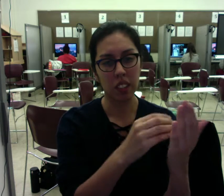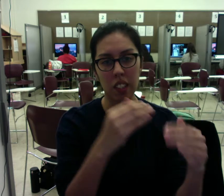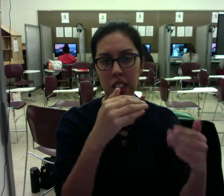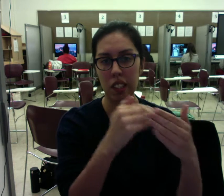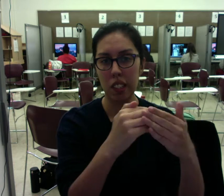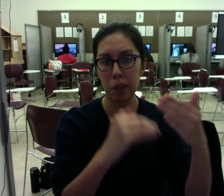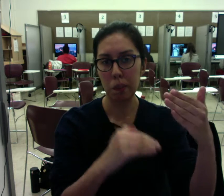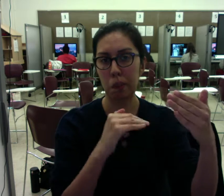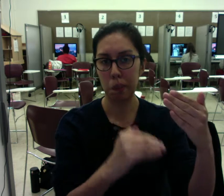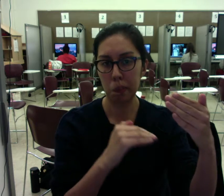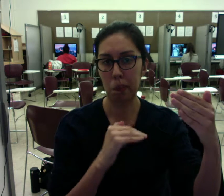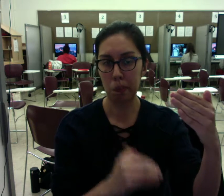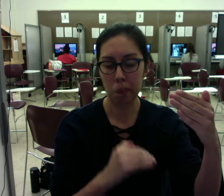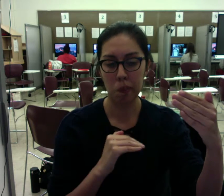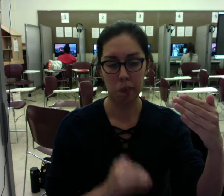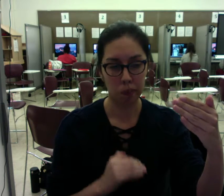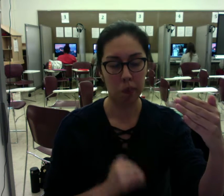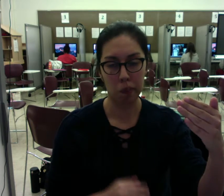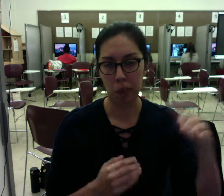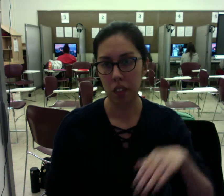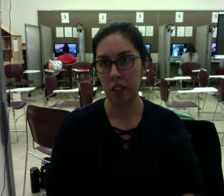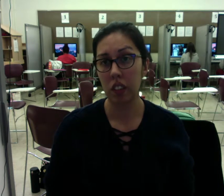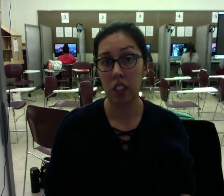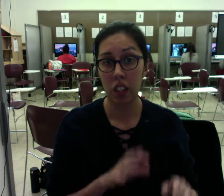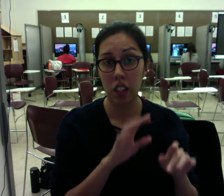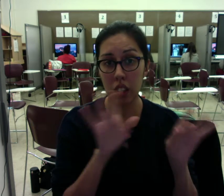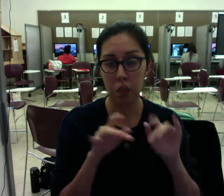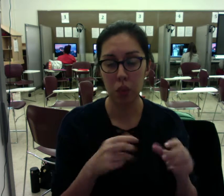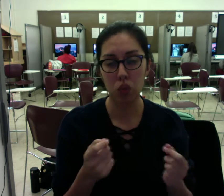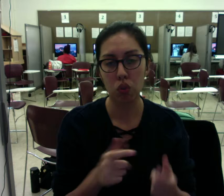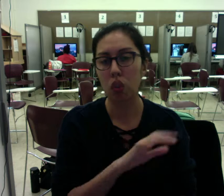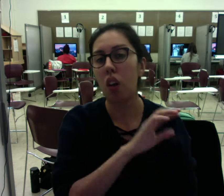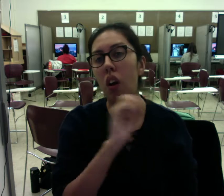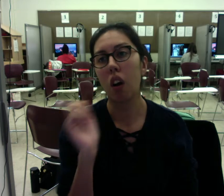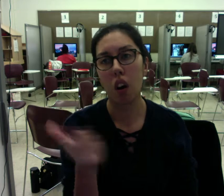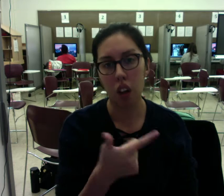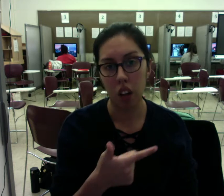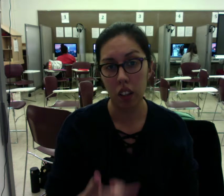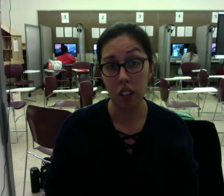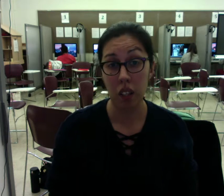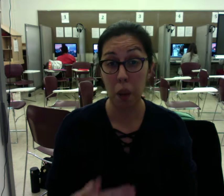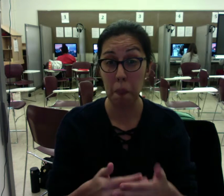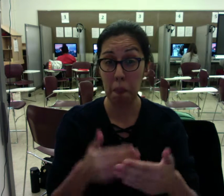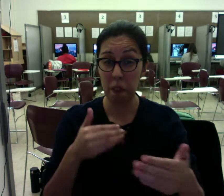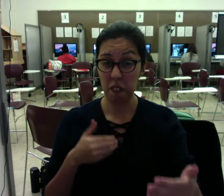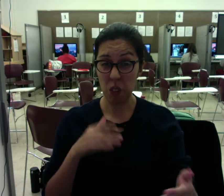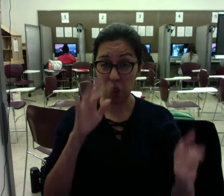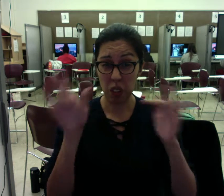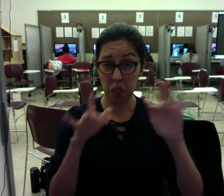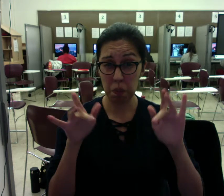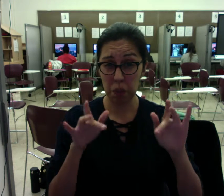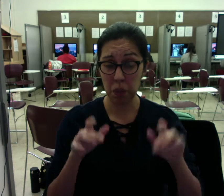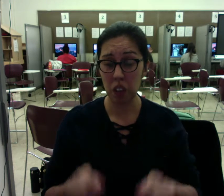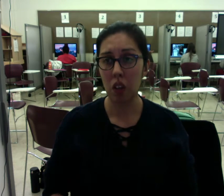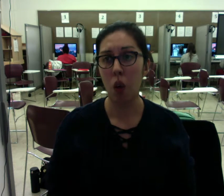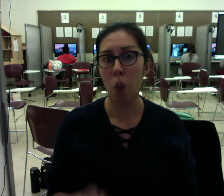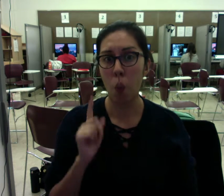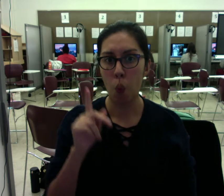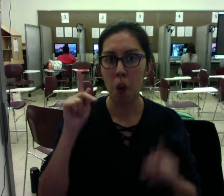that in the days before computers that actually all had to be figured by hand, you can imagine how much time that would have taken for someone to have to